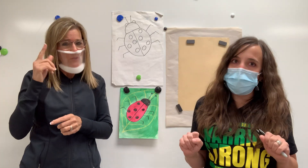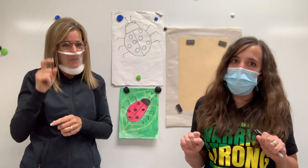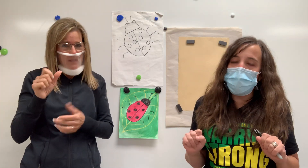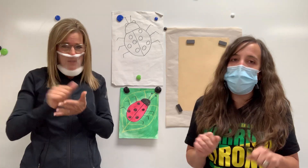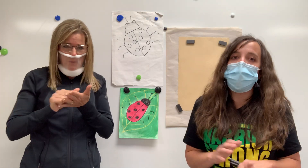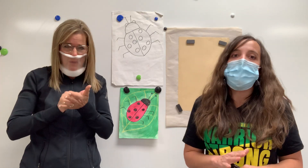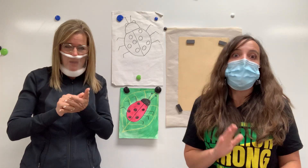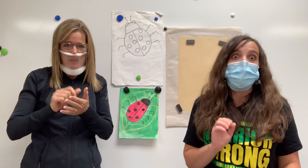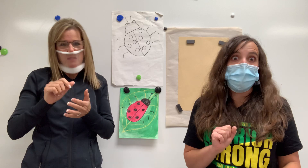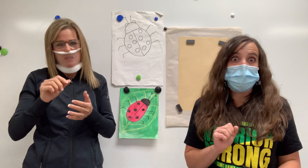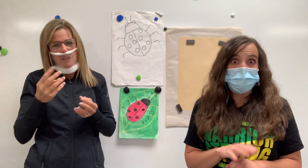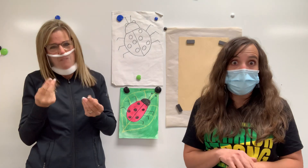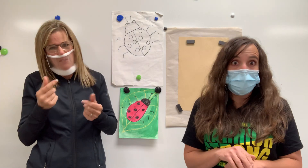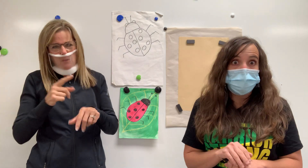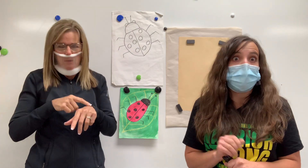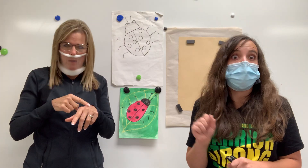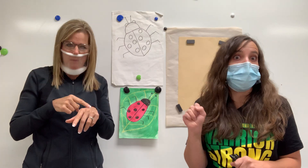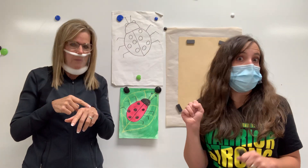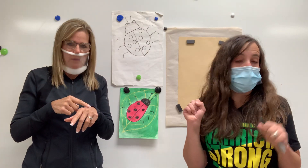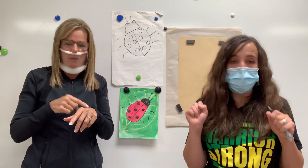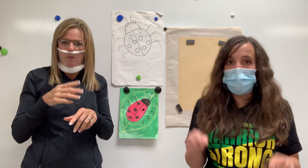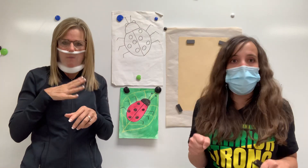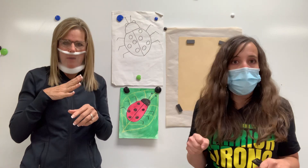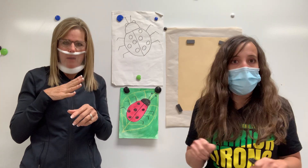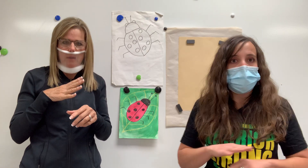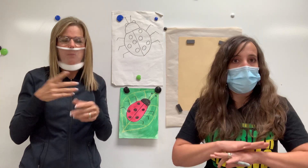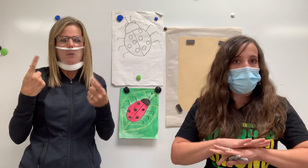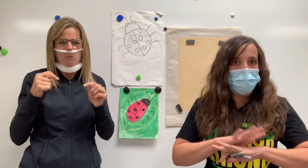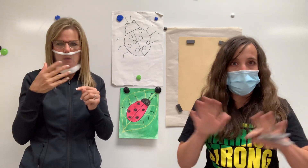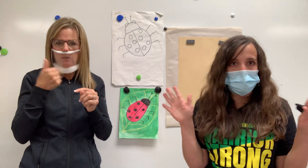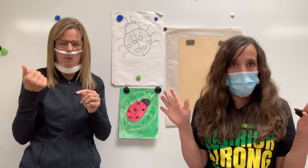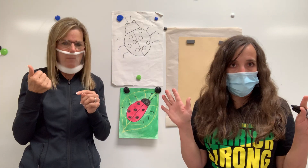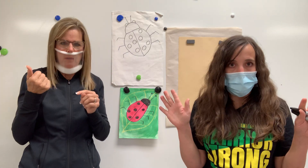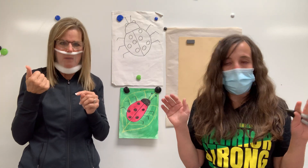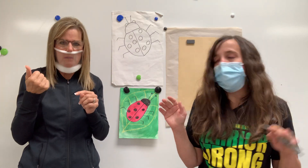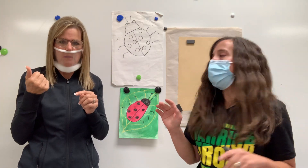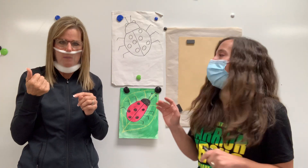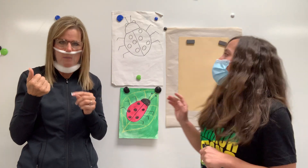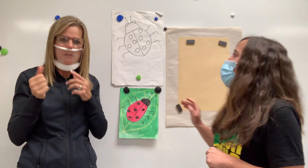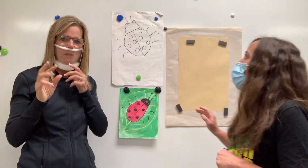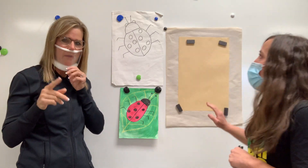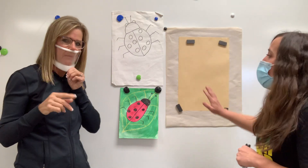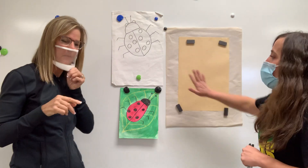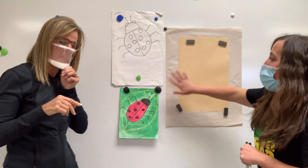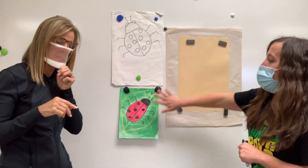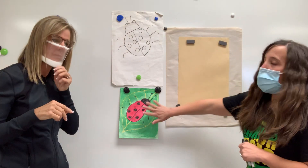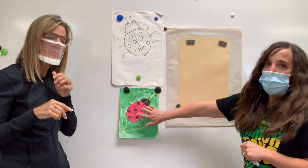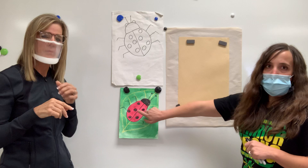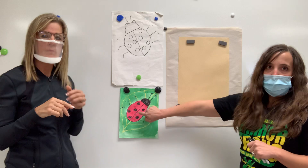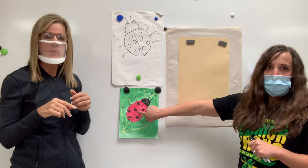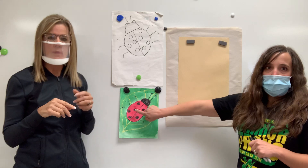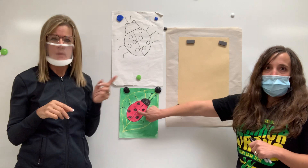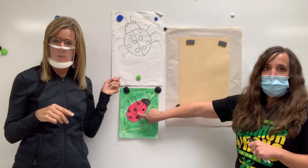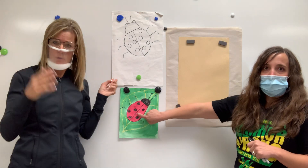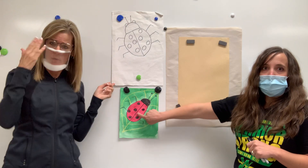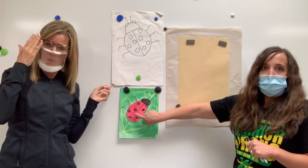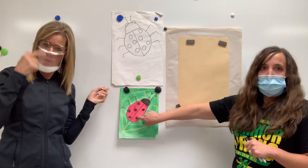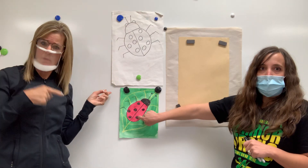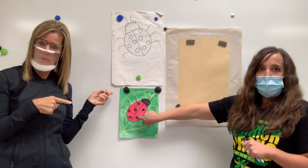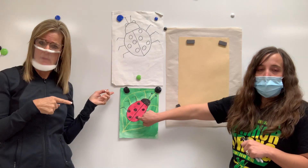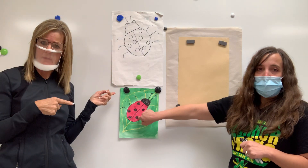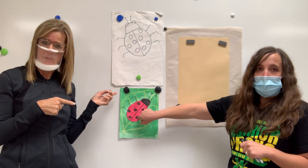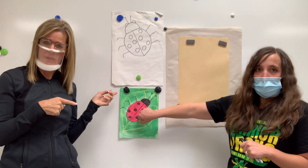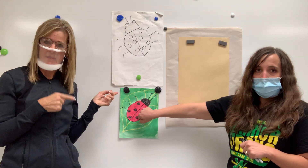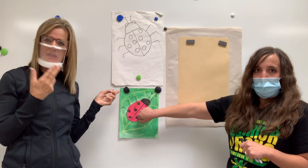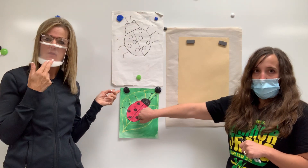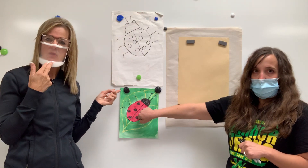times, that's fine. But my challenge is that you just try your best, and that's all, okay? So I bet you guys know what this is,